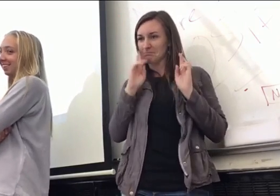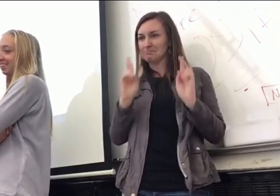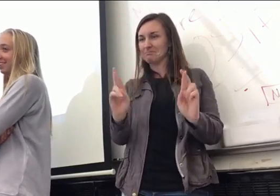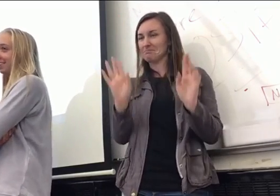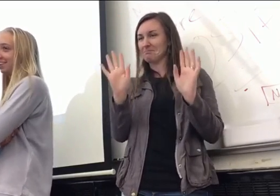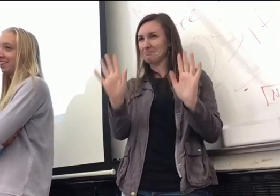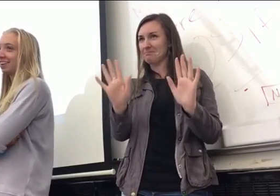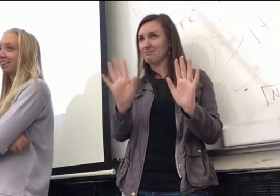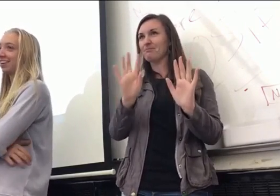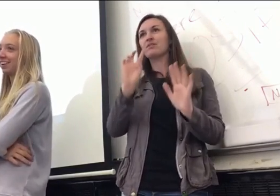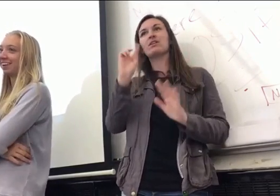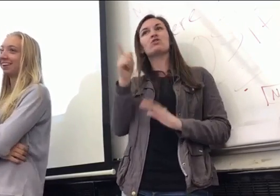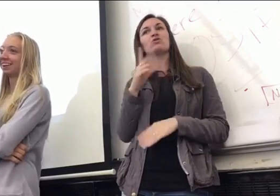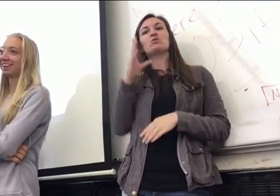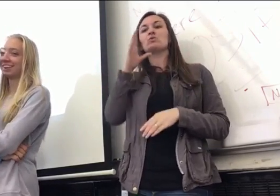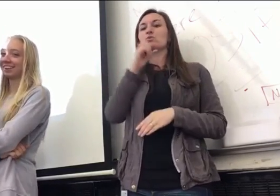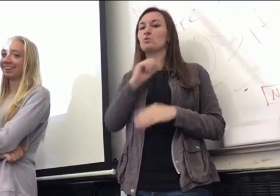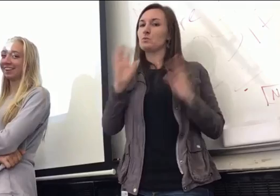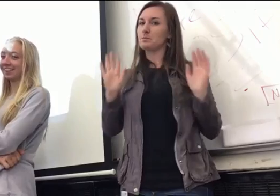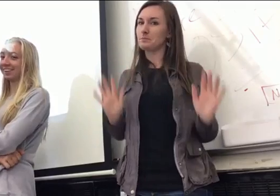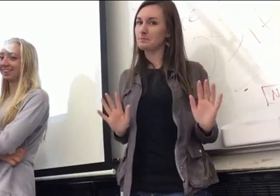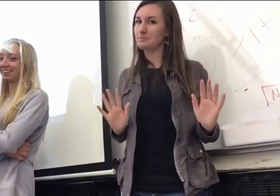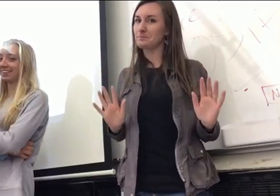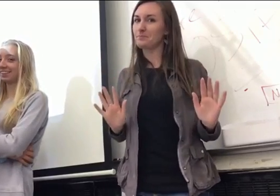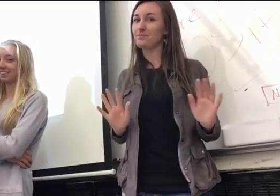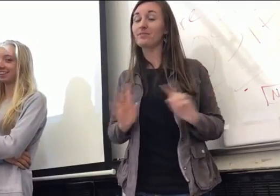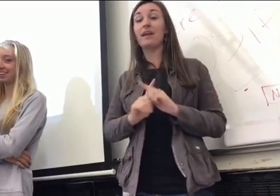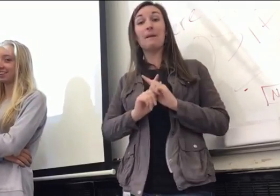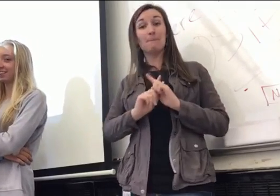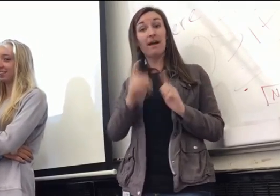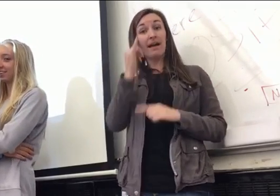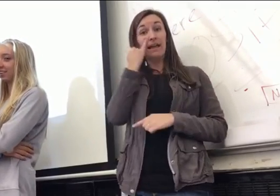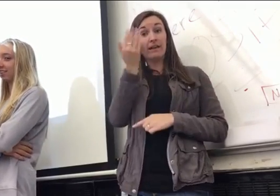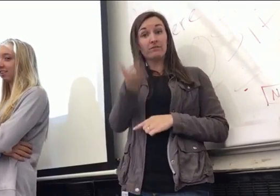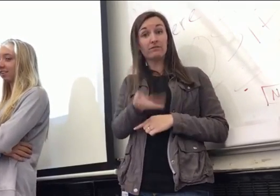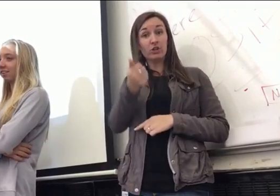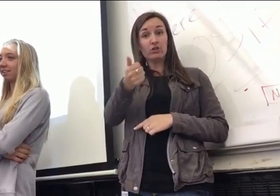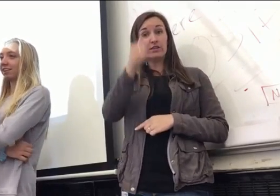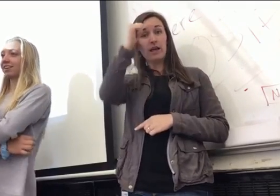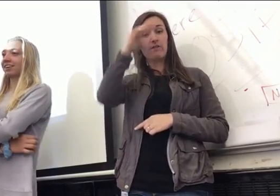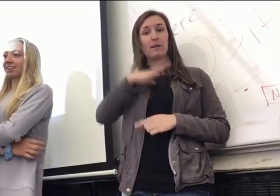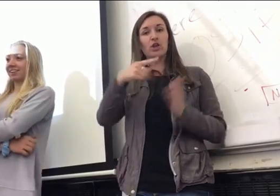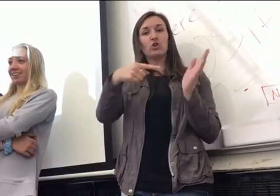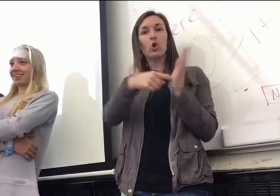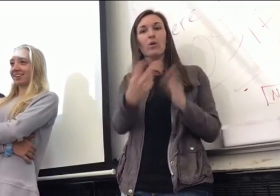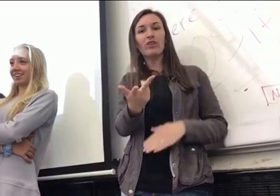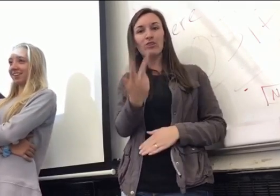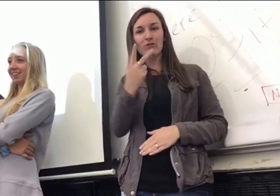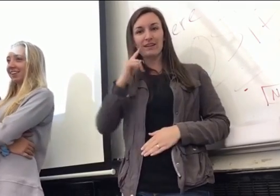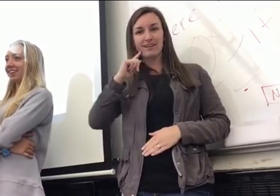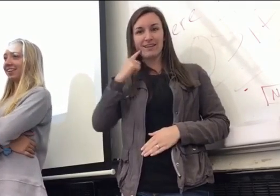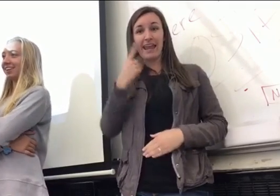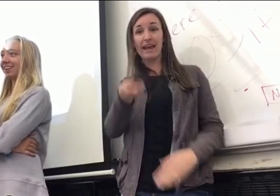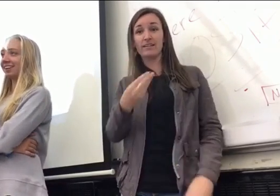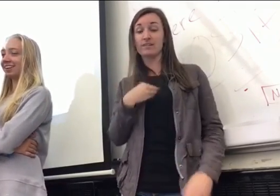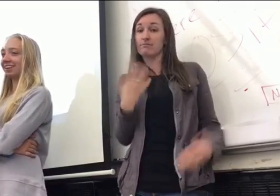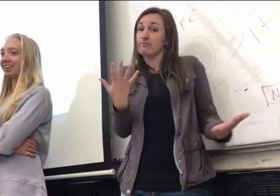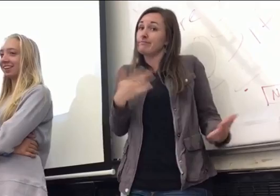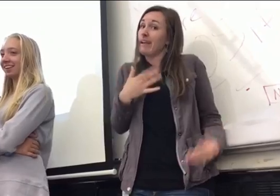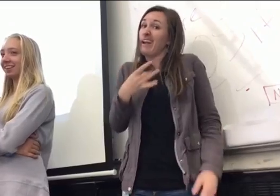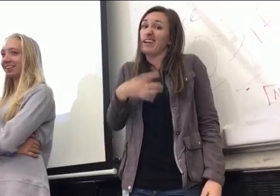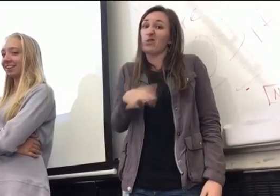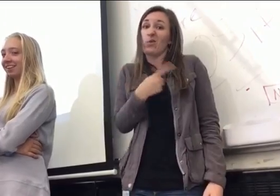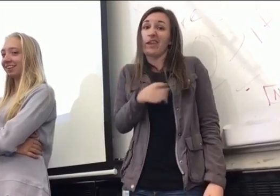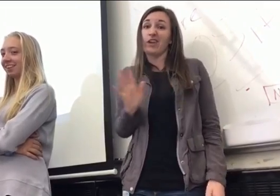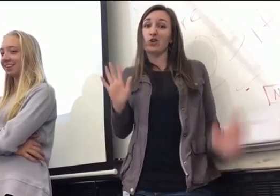going by, let's just assume, okay? But if you are a male, you owe me 3 pieces of candy. I don't like you guys. I'm